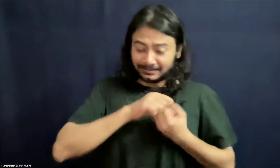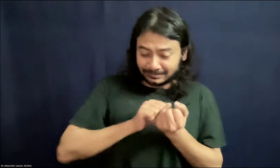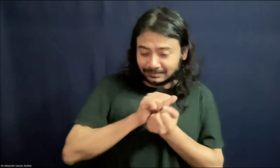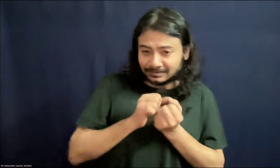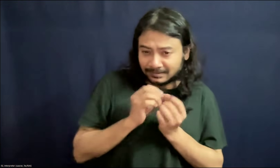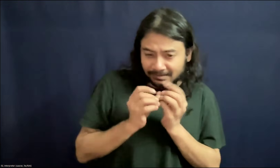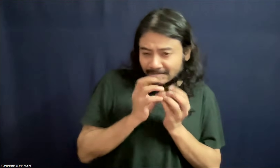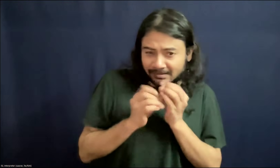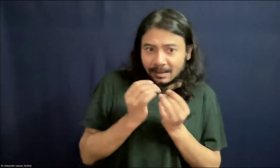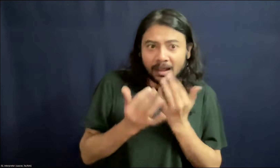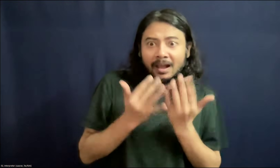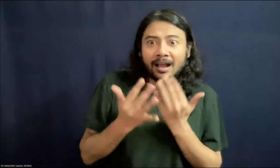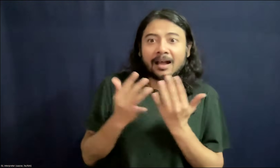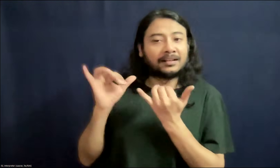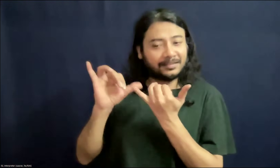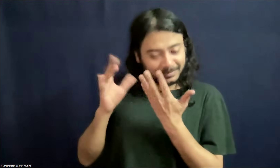of the food.